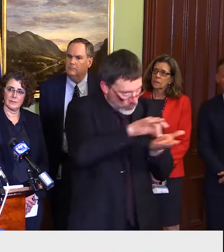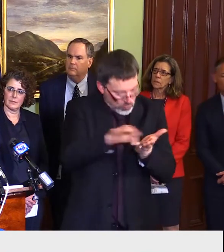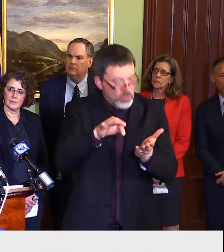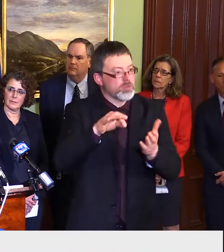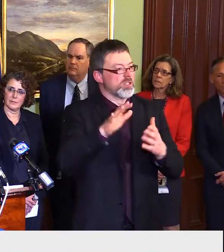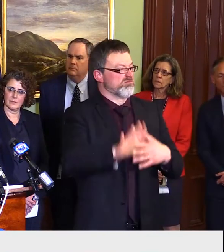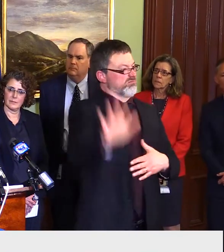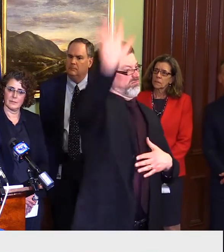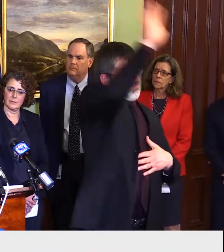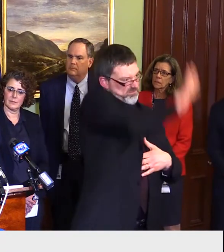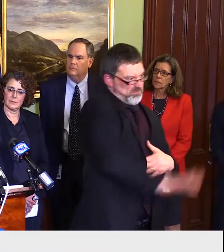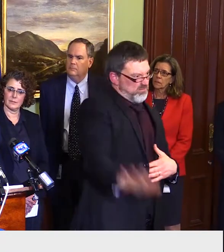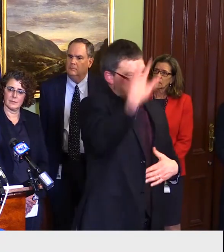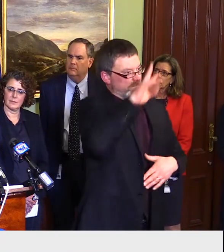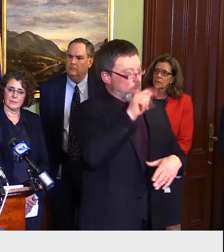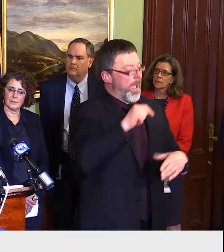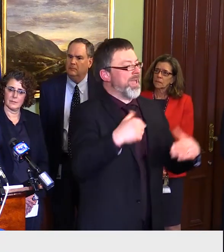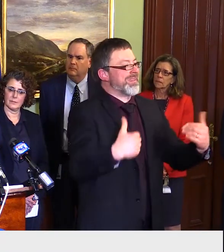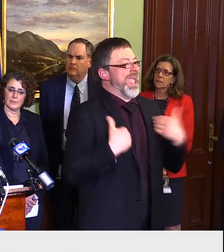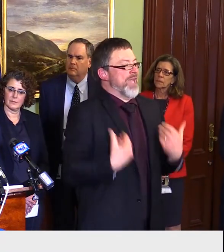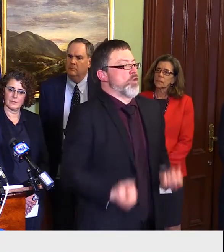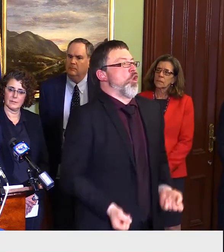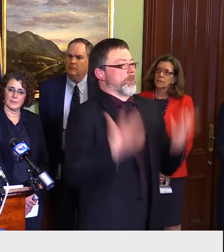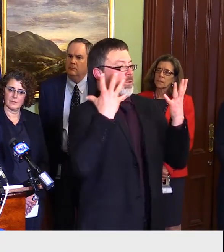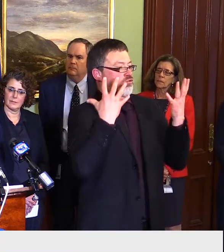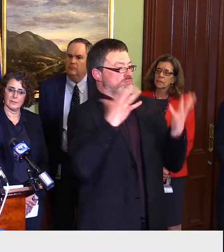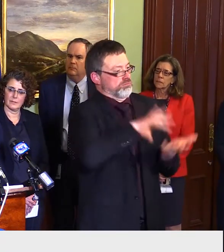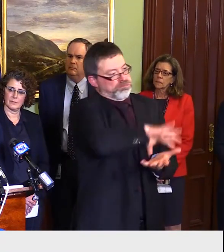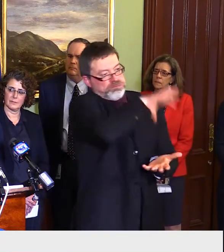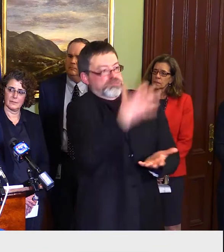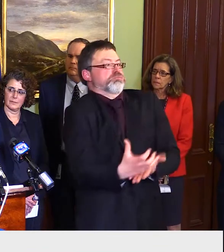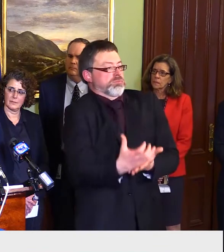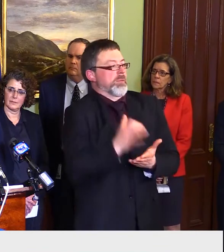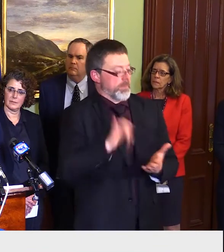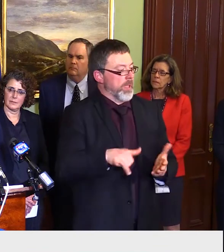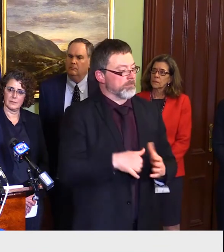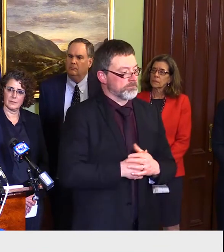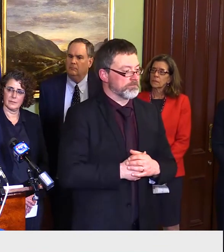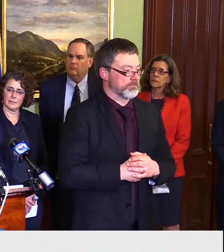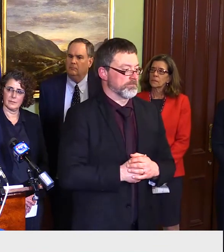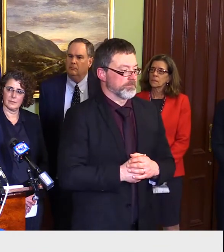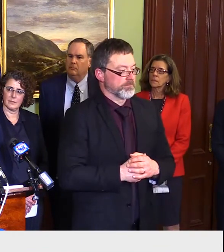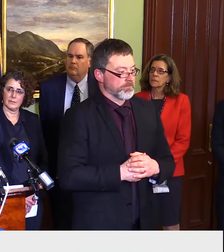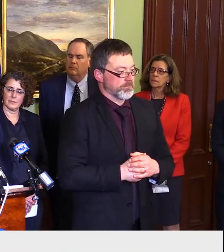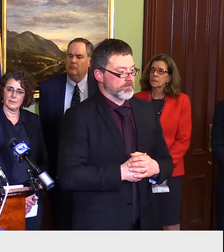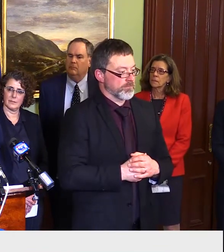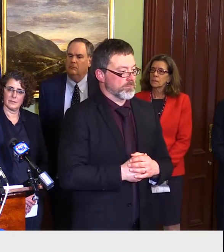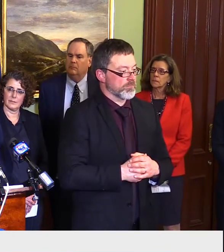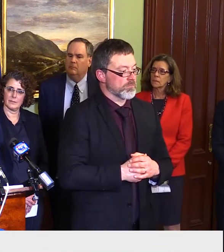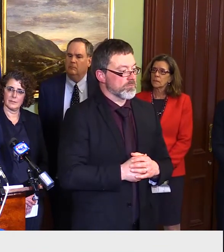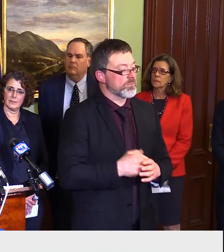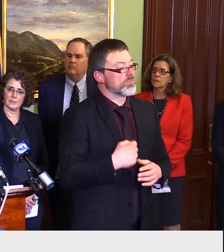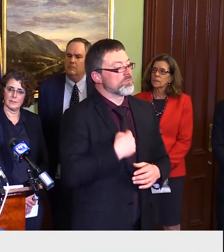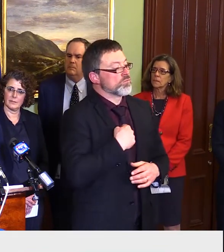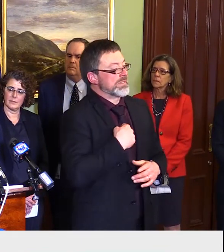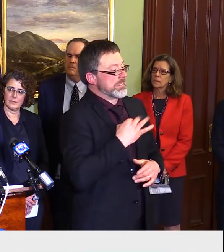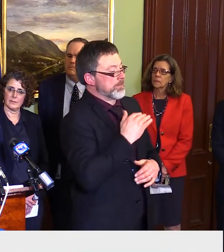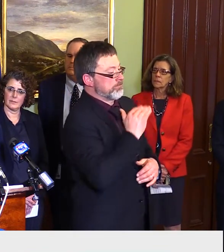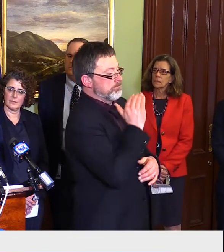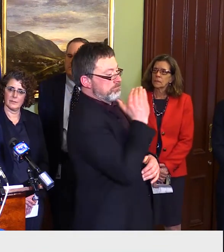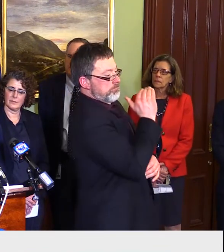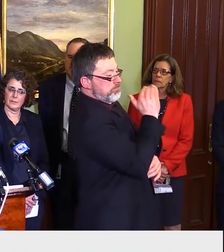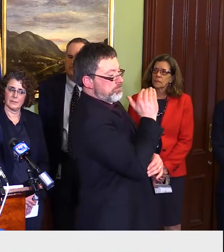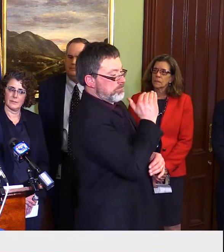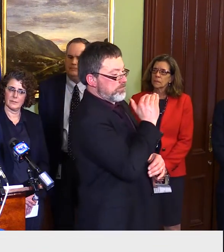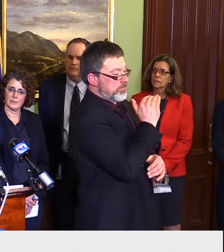to the Strategic National Stockpile for additional PPE, and we're still waiting to hear about the timing on